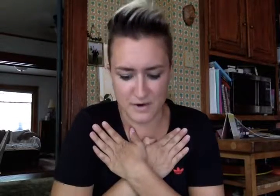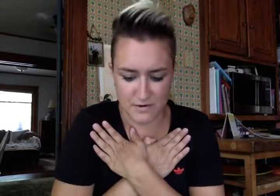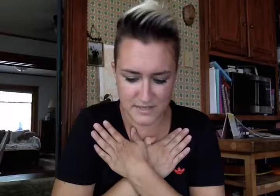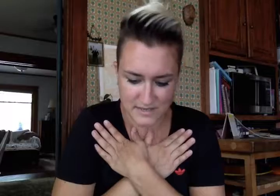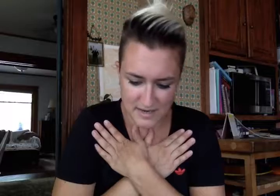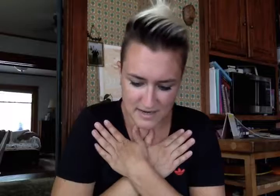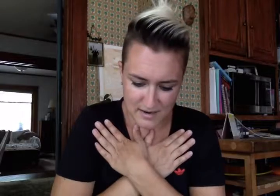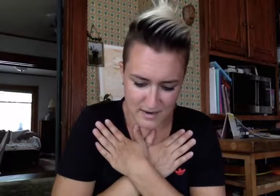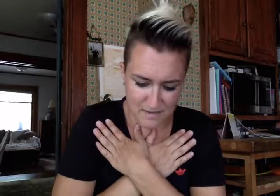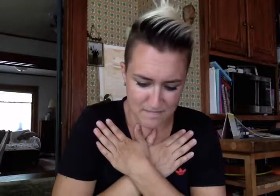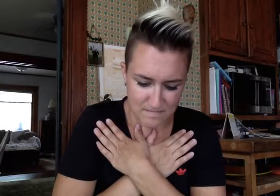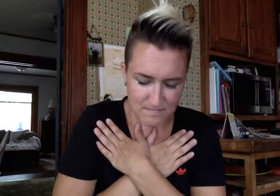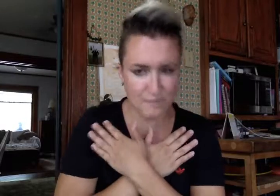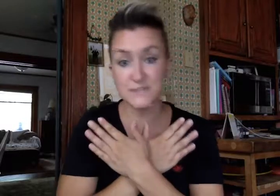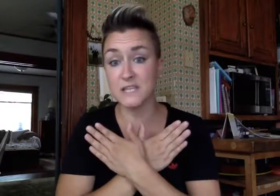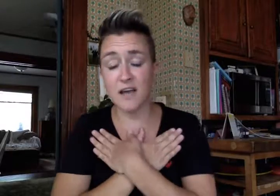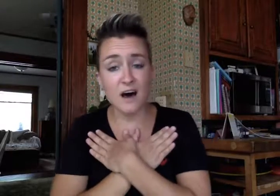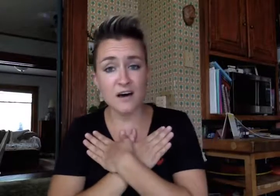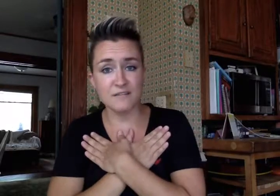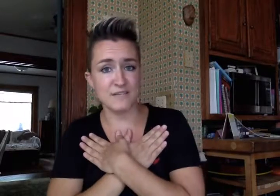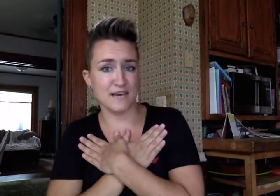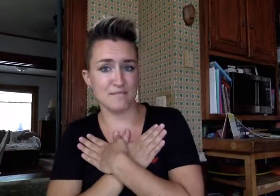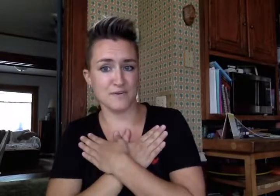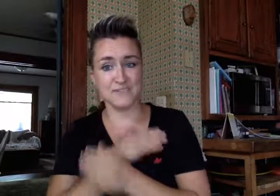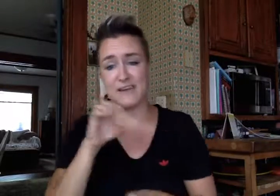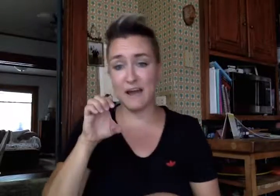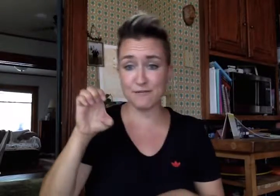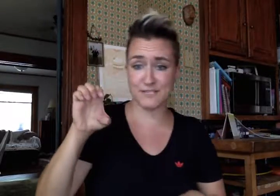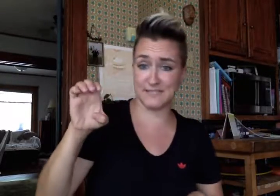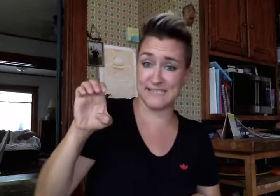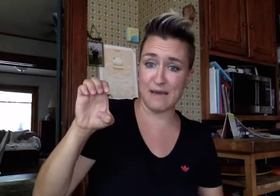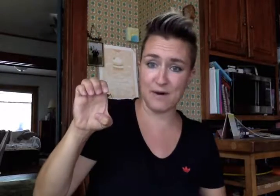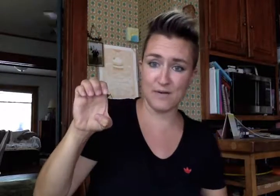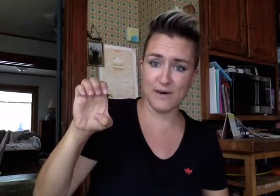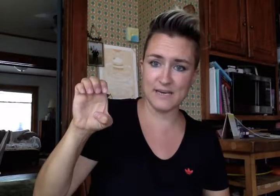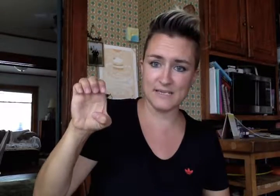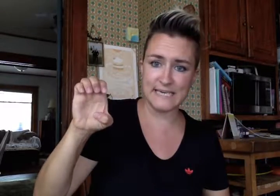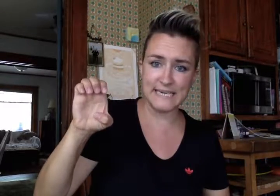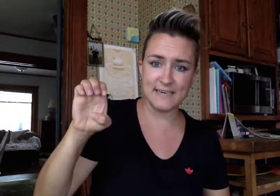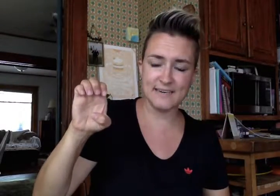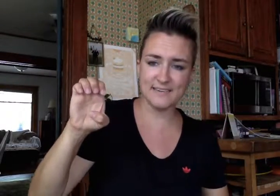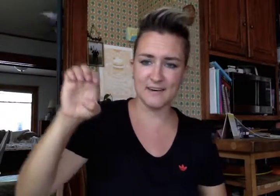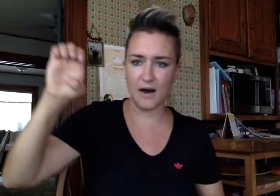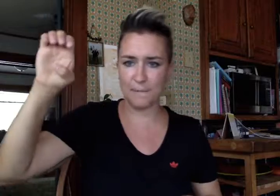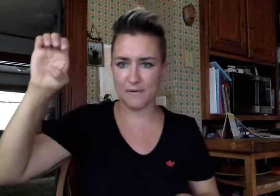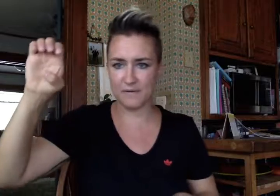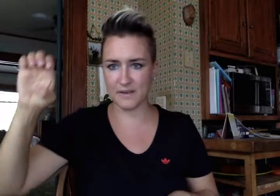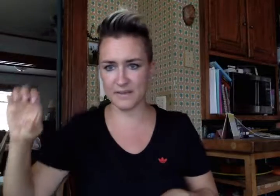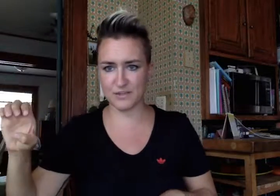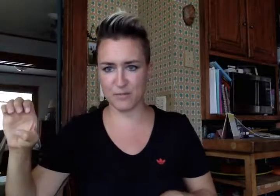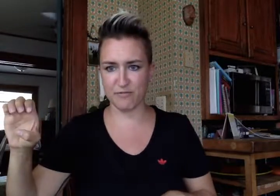years. Everest loves animals. And Everest's name, by the way, is an E, up, like the shape of a